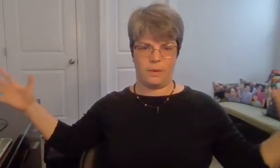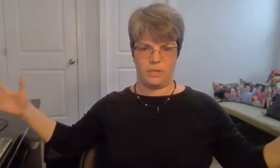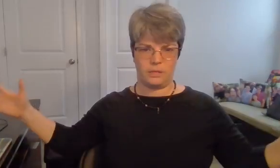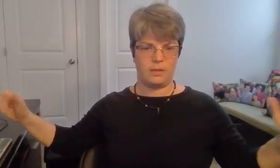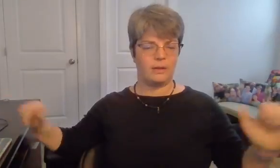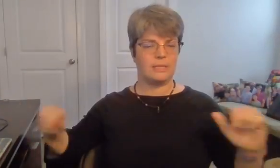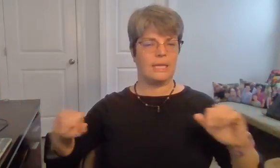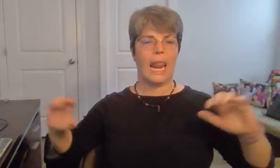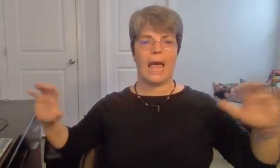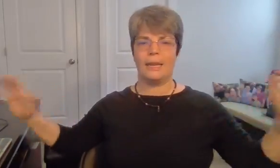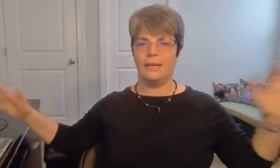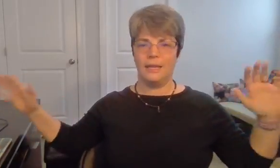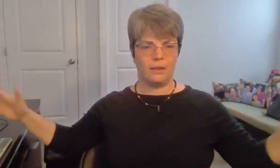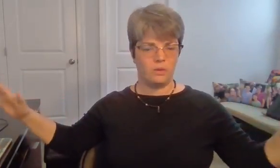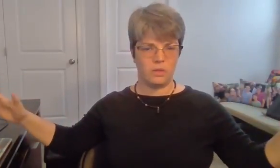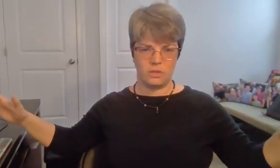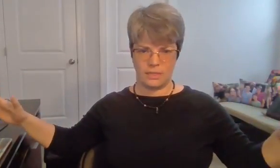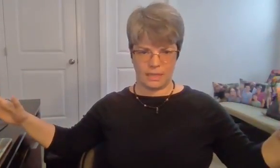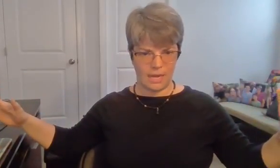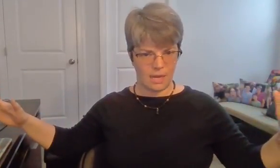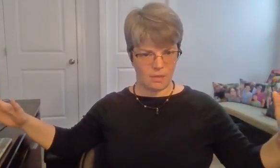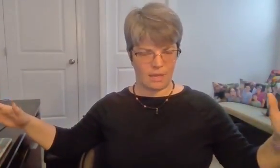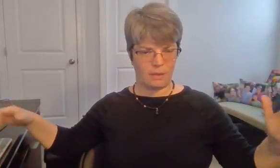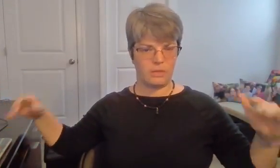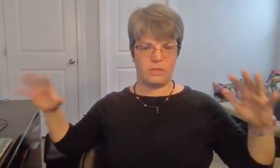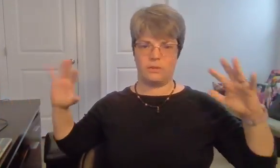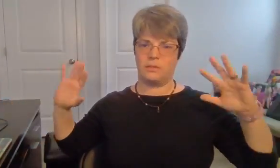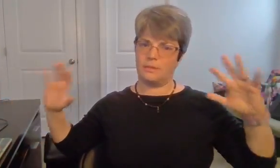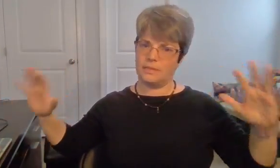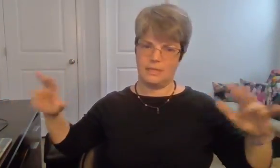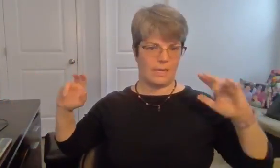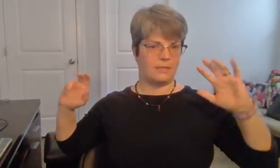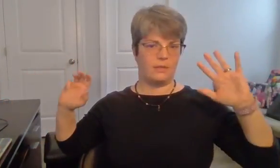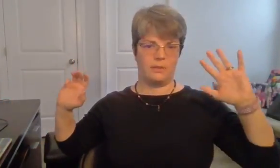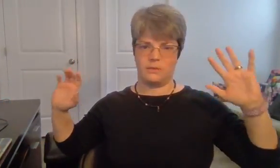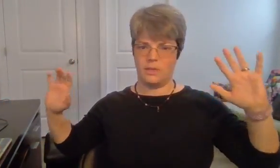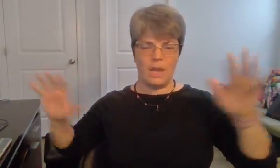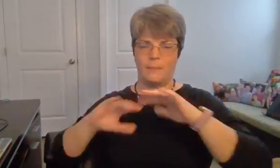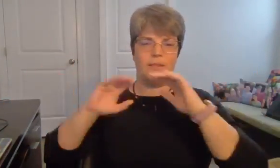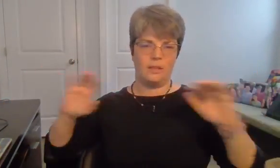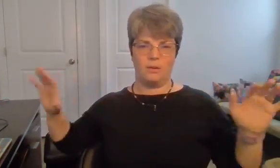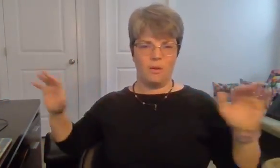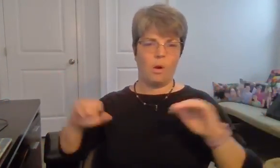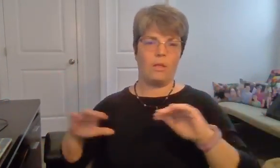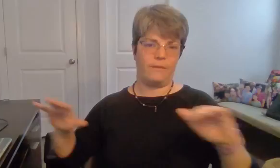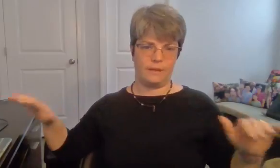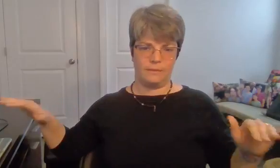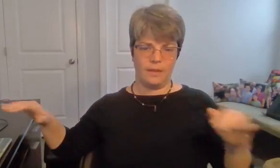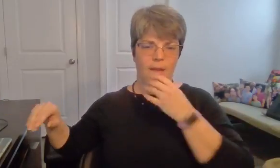language. There is a lot that goes on just like any other language. There's syntax, all of it.